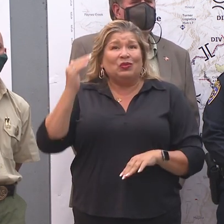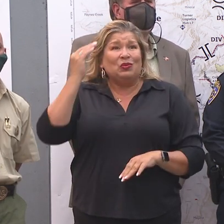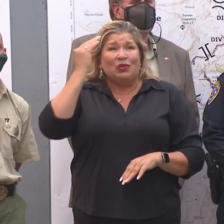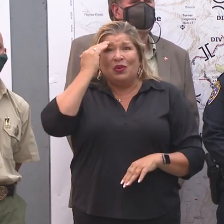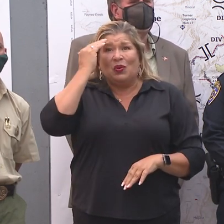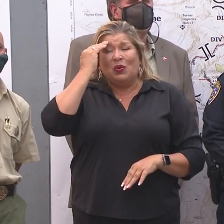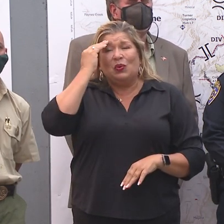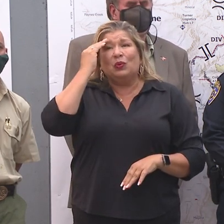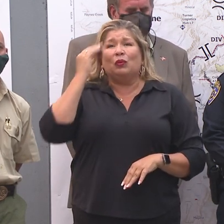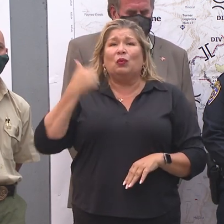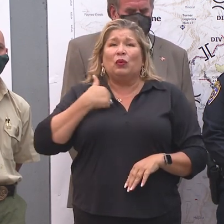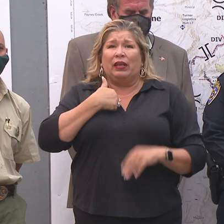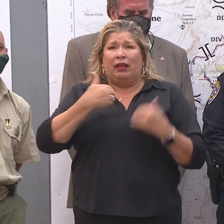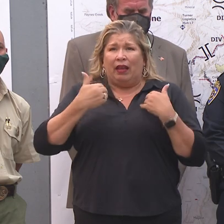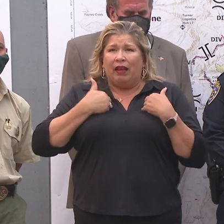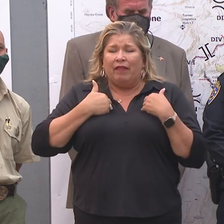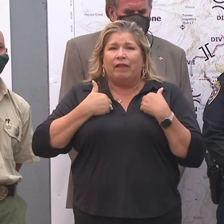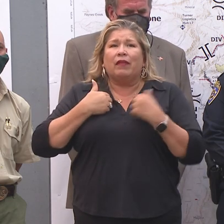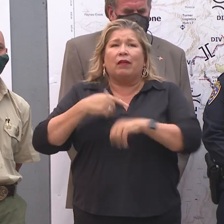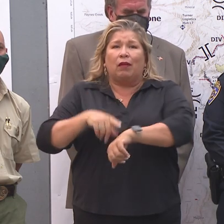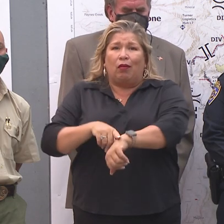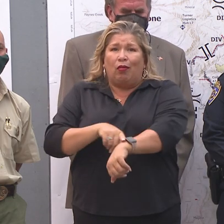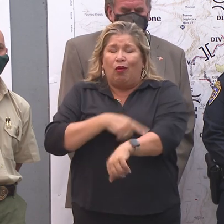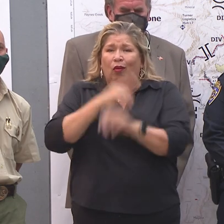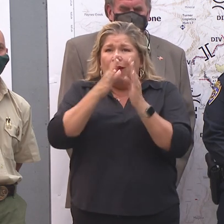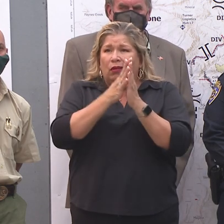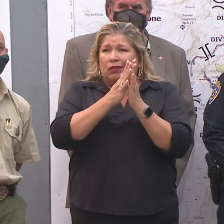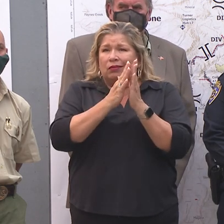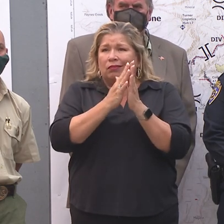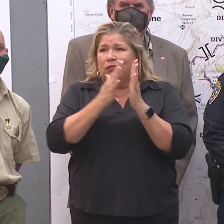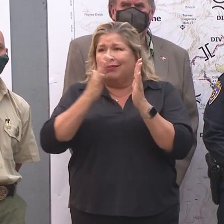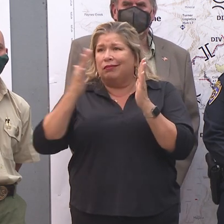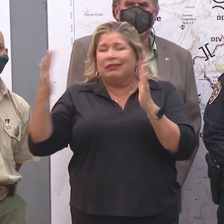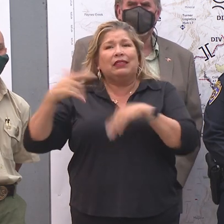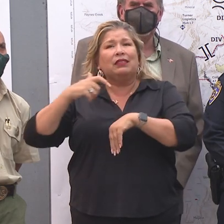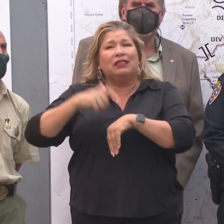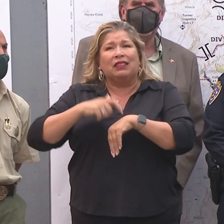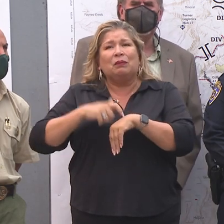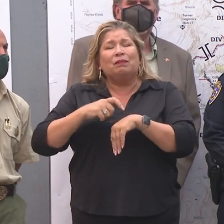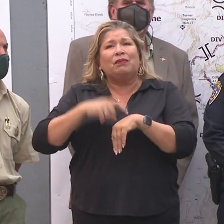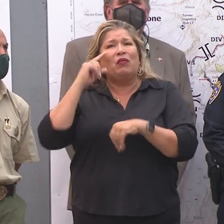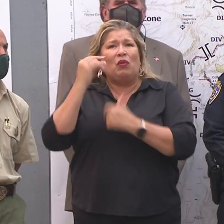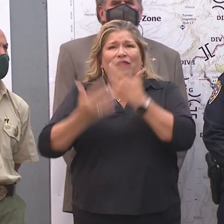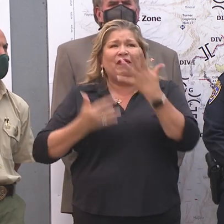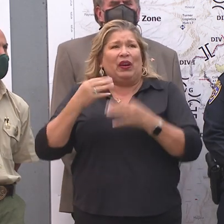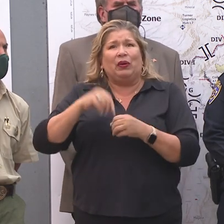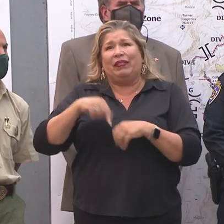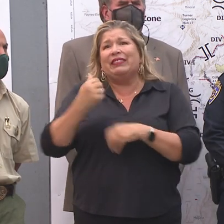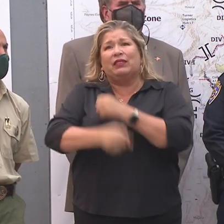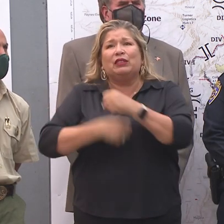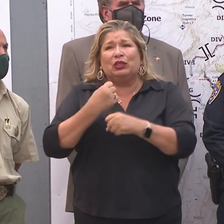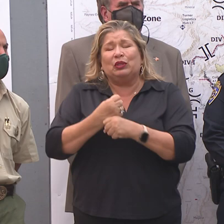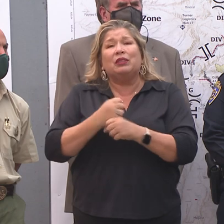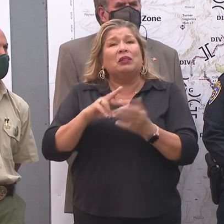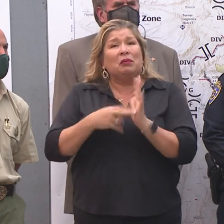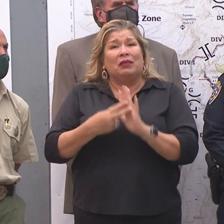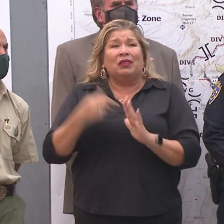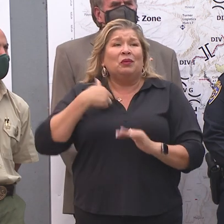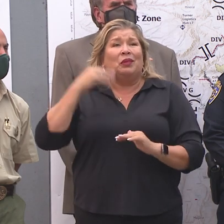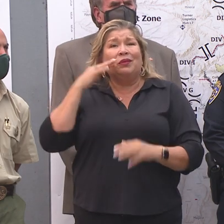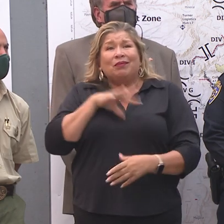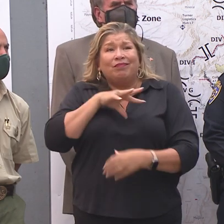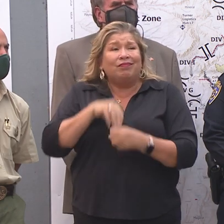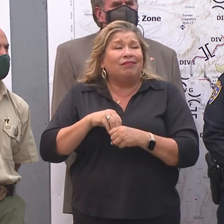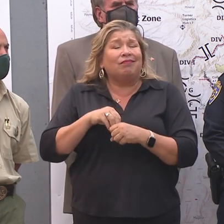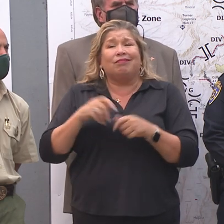have a long peak season left in this year. So we're gonna be at this